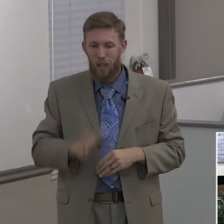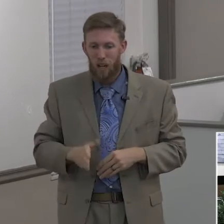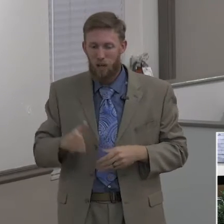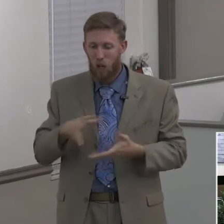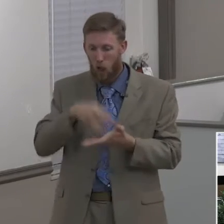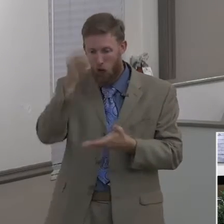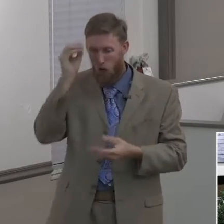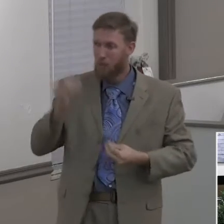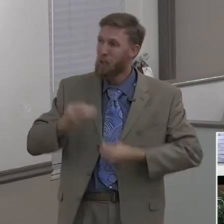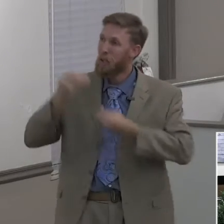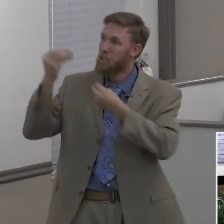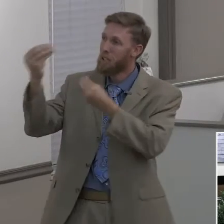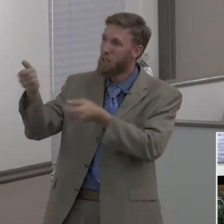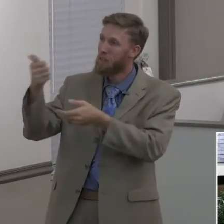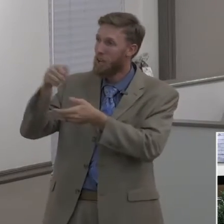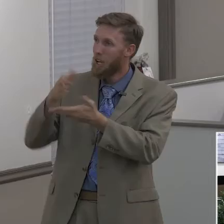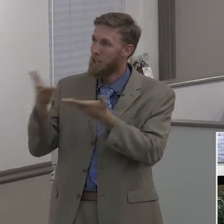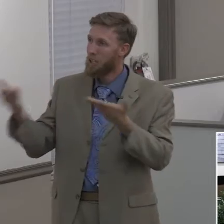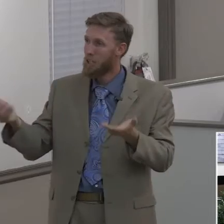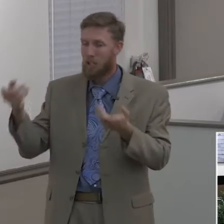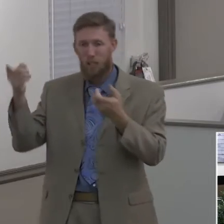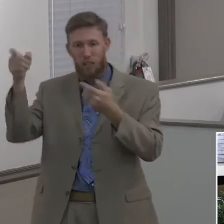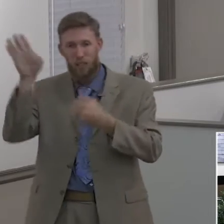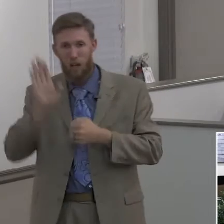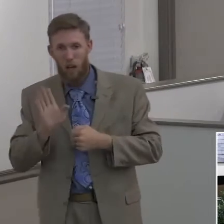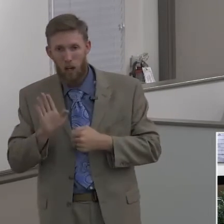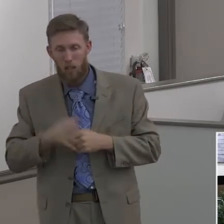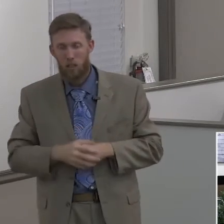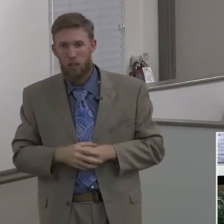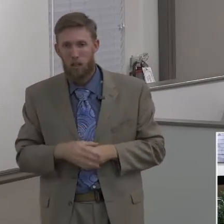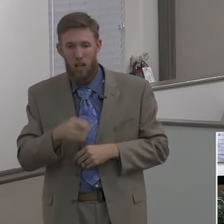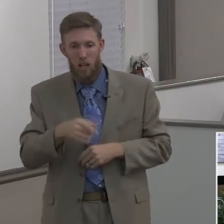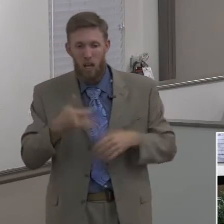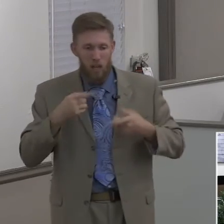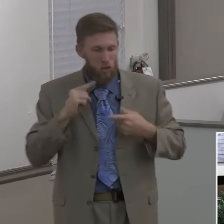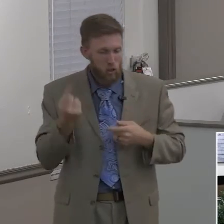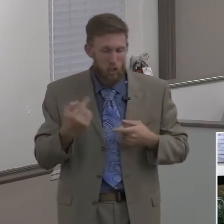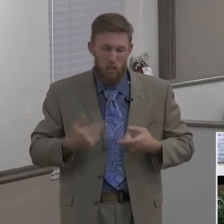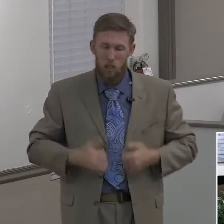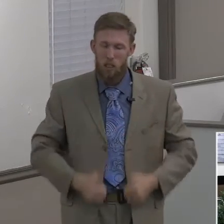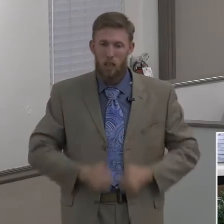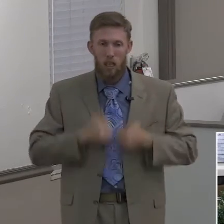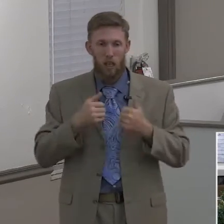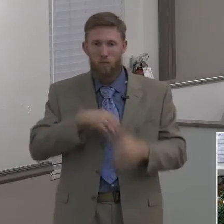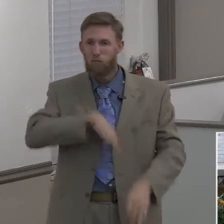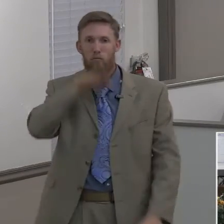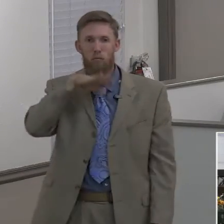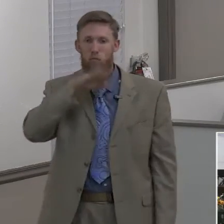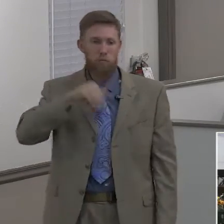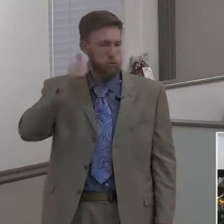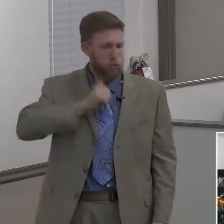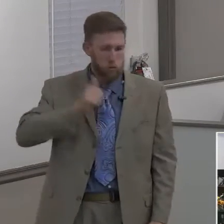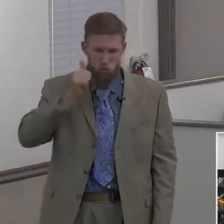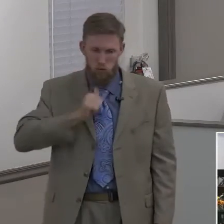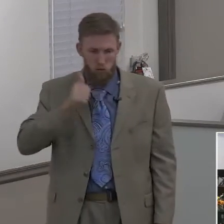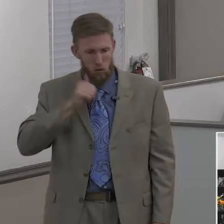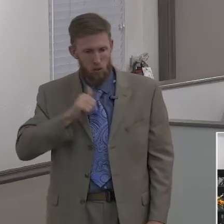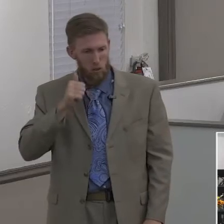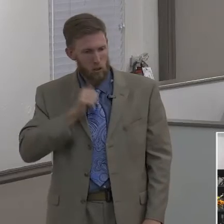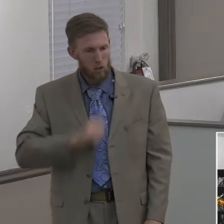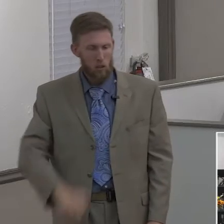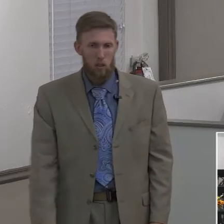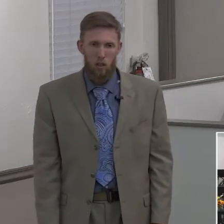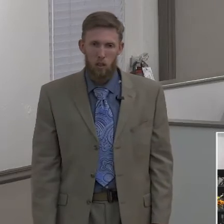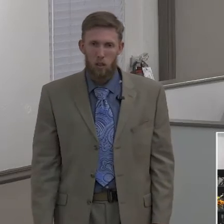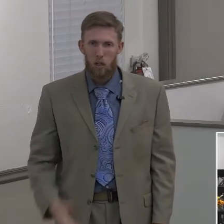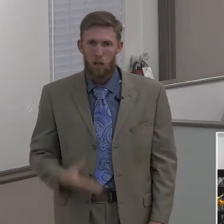God. They've never learned to give any care over to God. They just live in frustration every single day. And what does it say